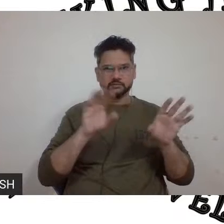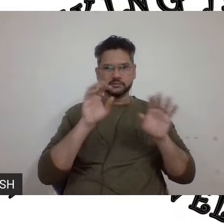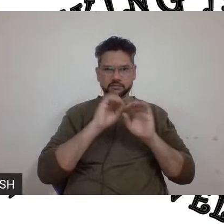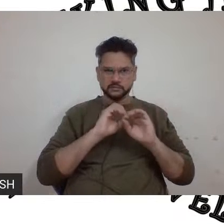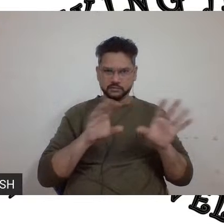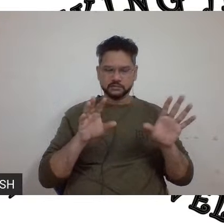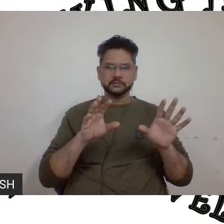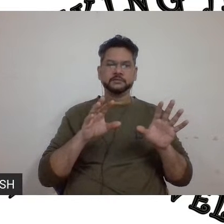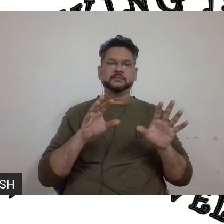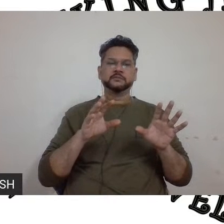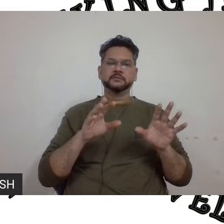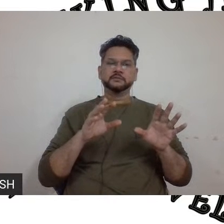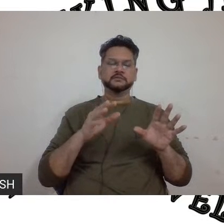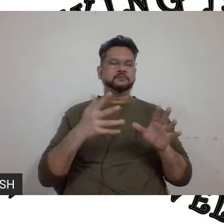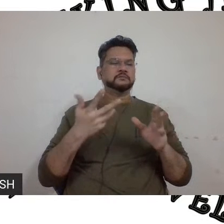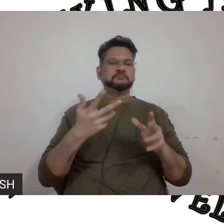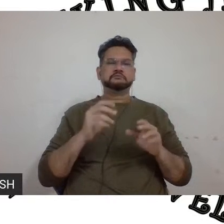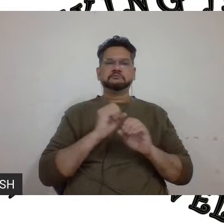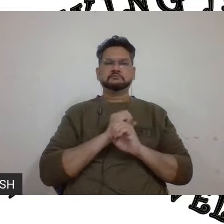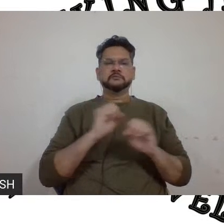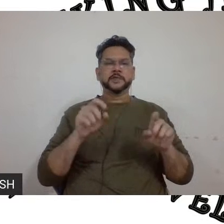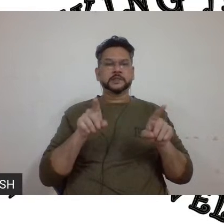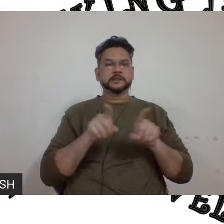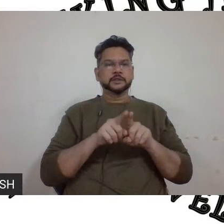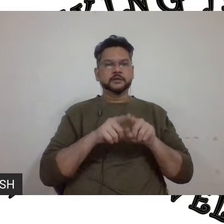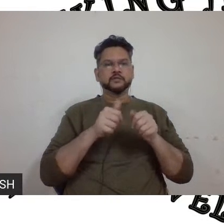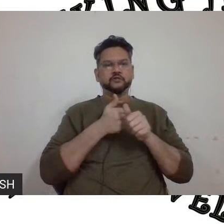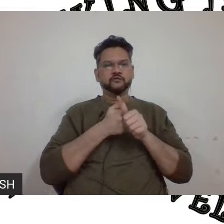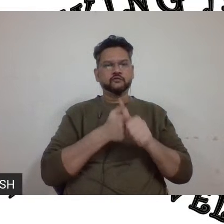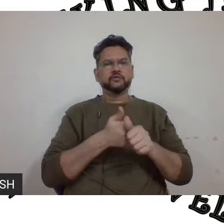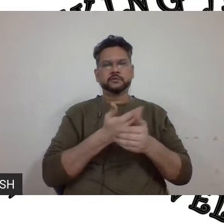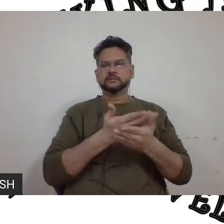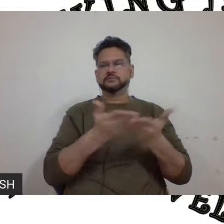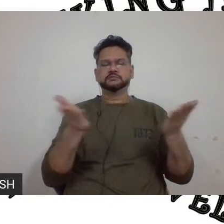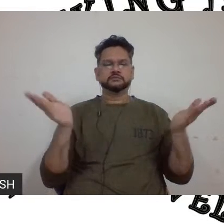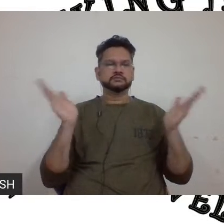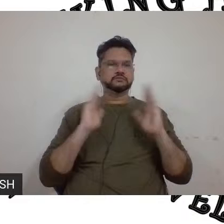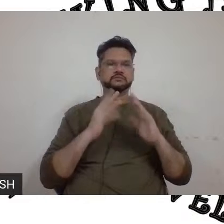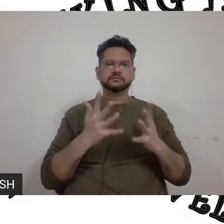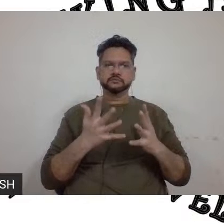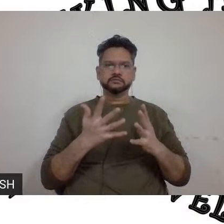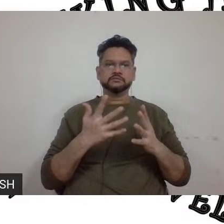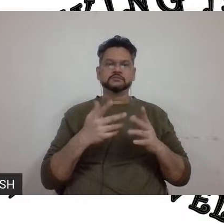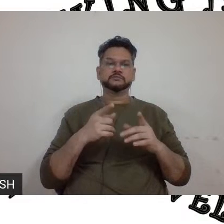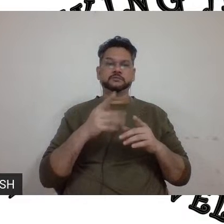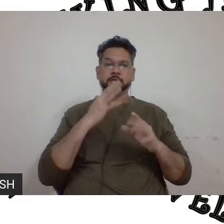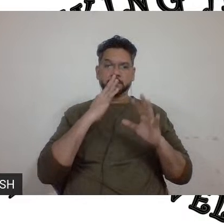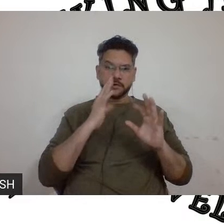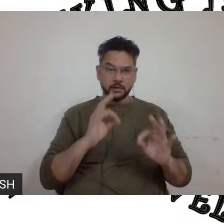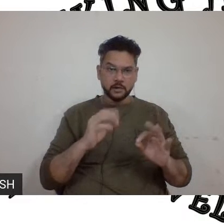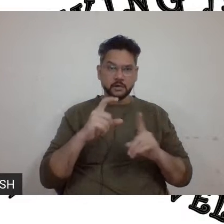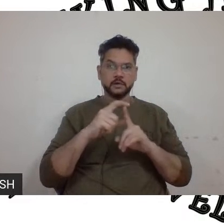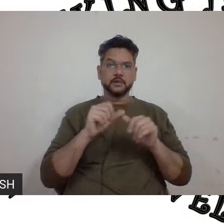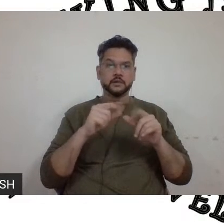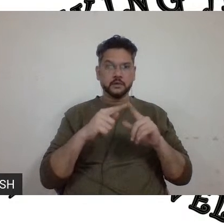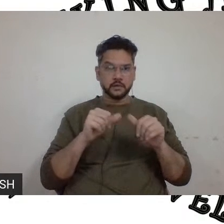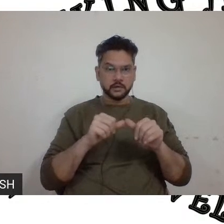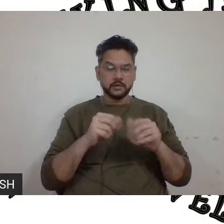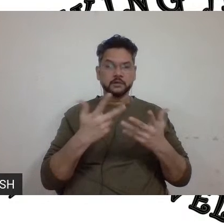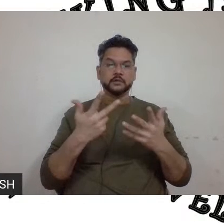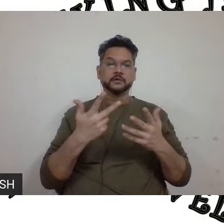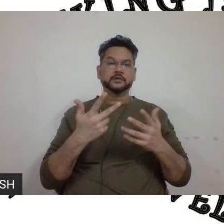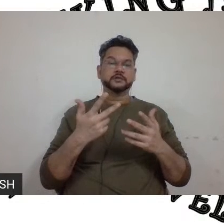There is no any regularity, there is no any authenticity, and there is no any